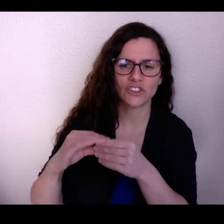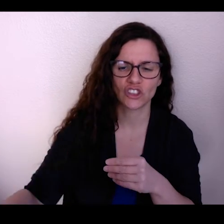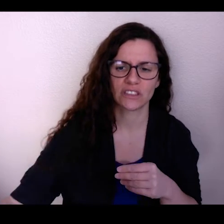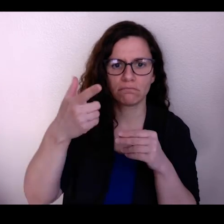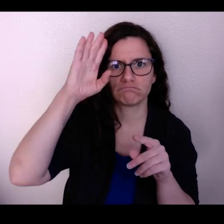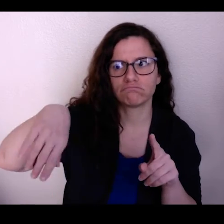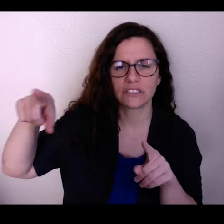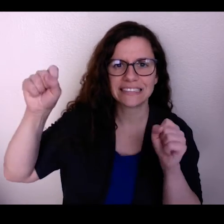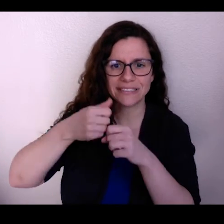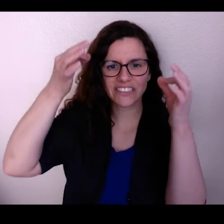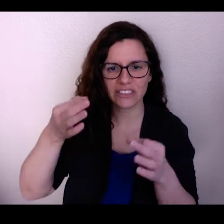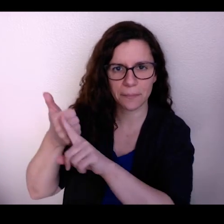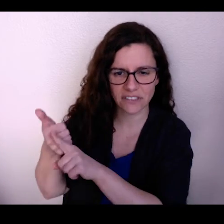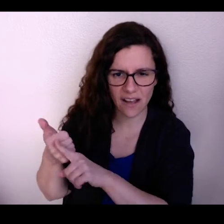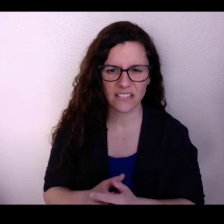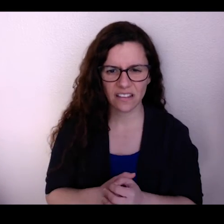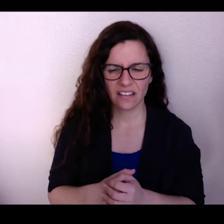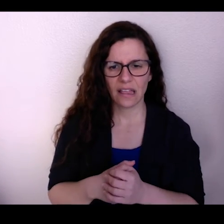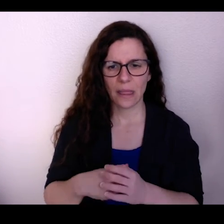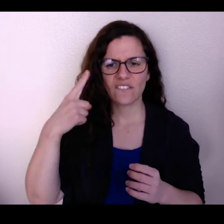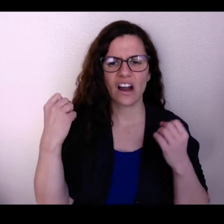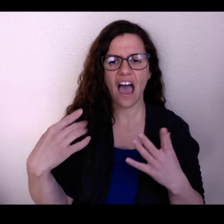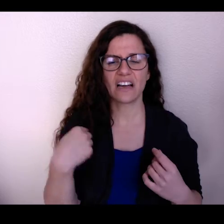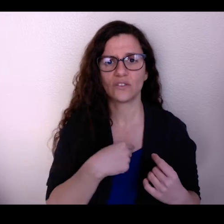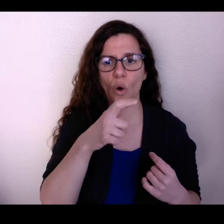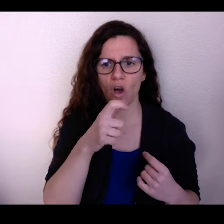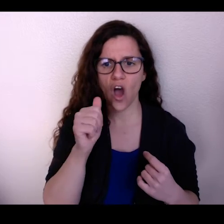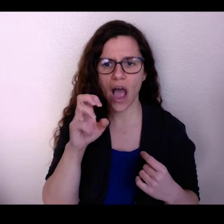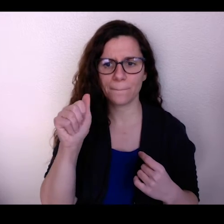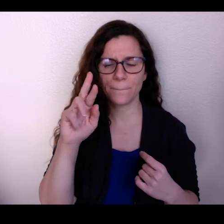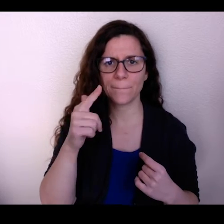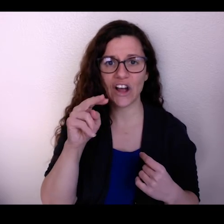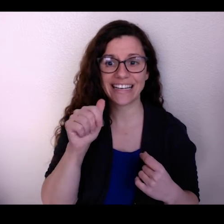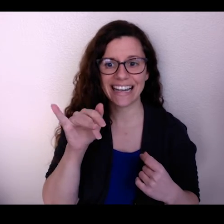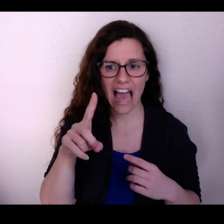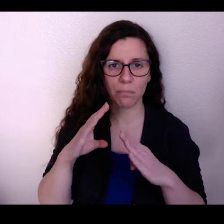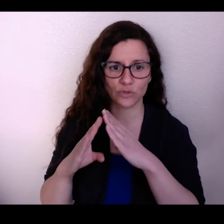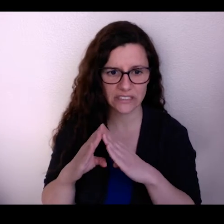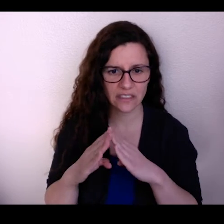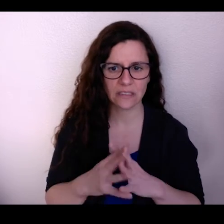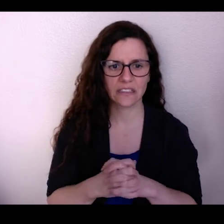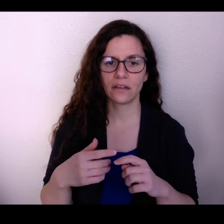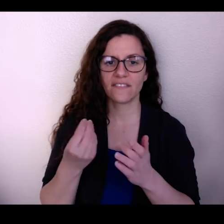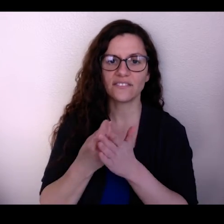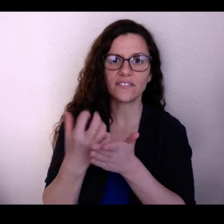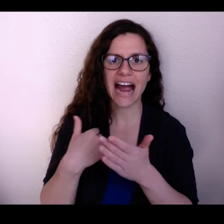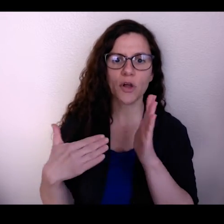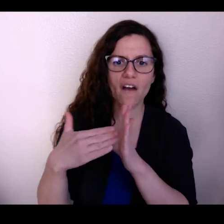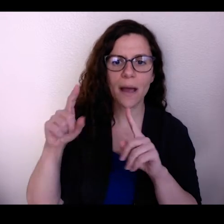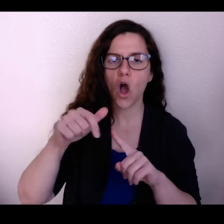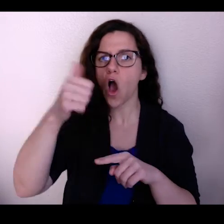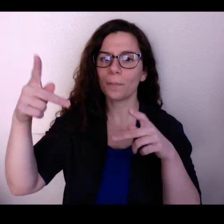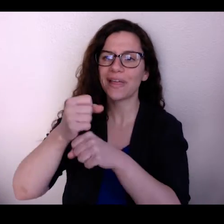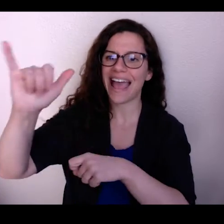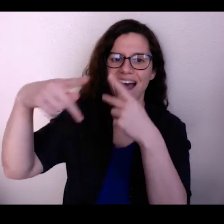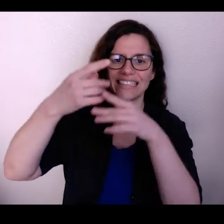the decision themselves. For a lot of us who are in marginalized communities, our fundraising has often been about other